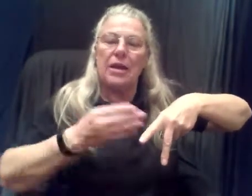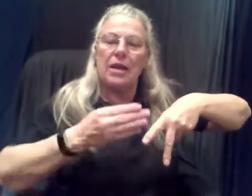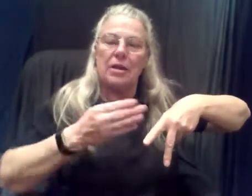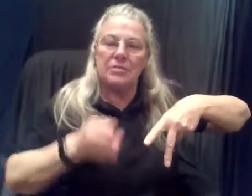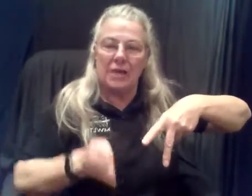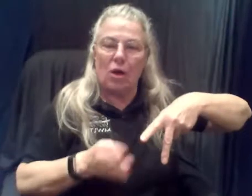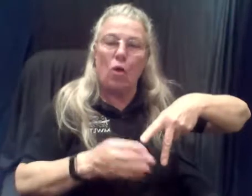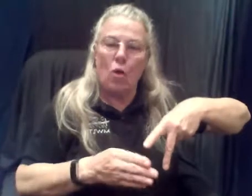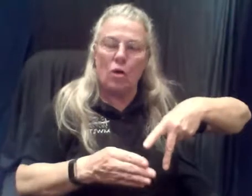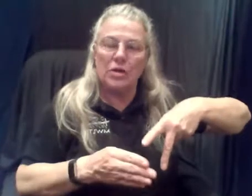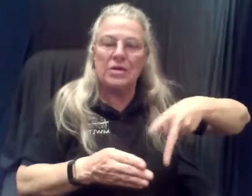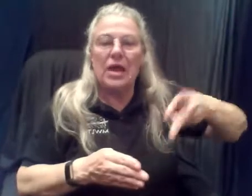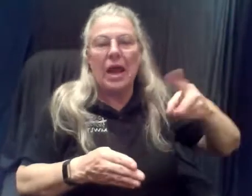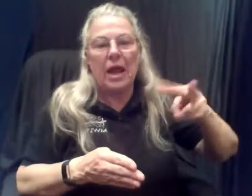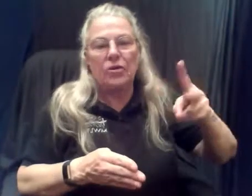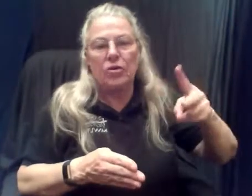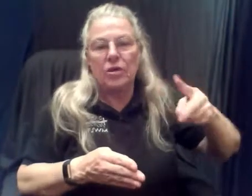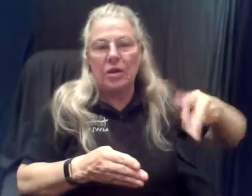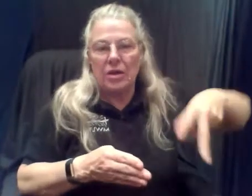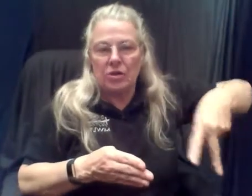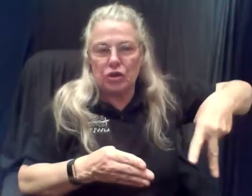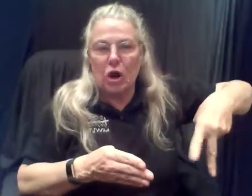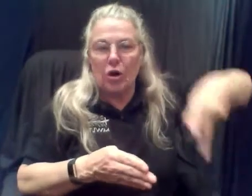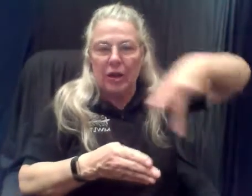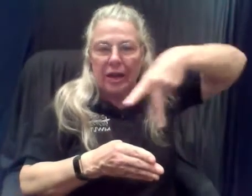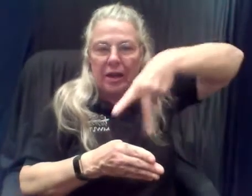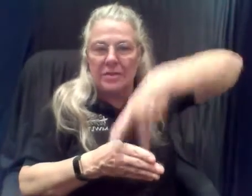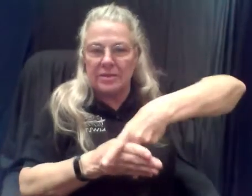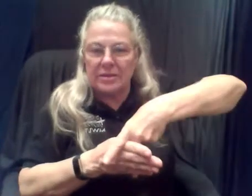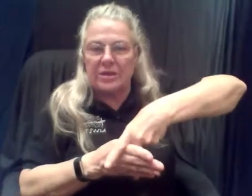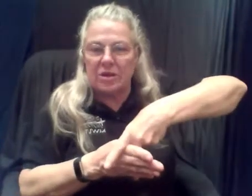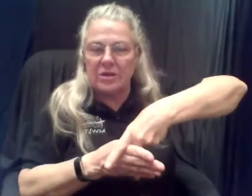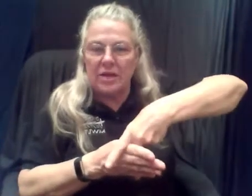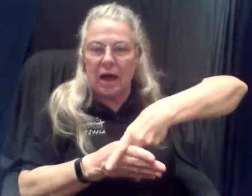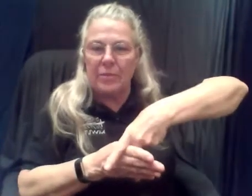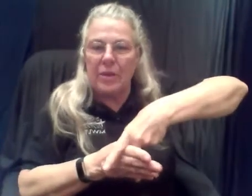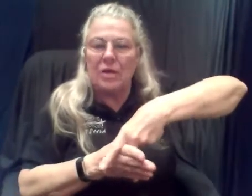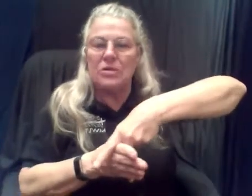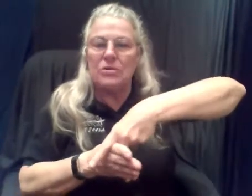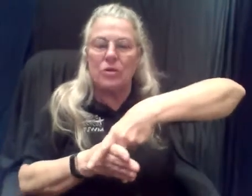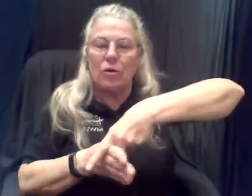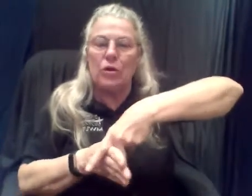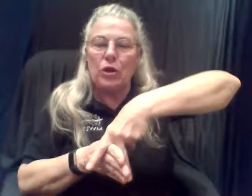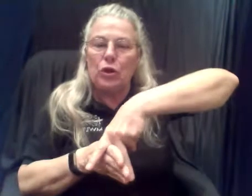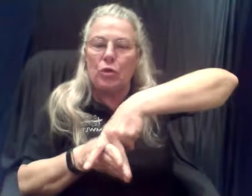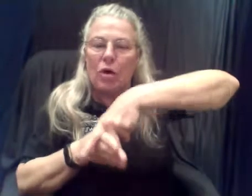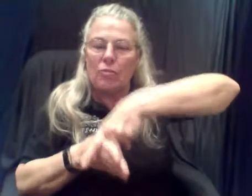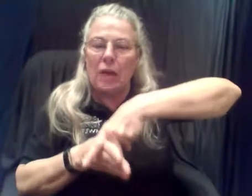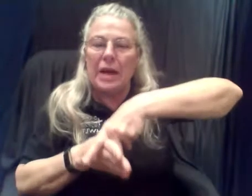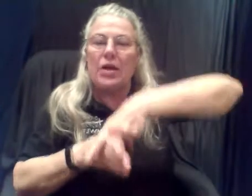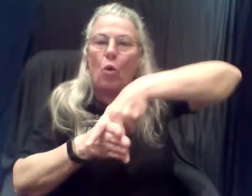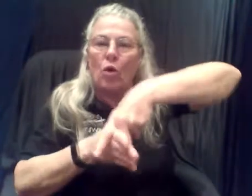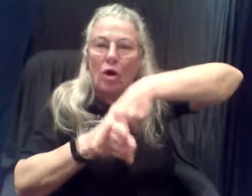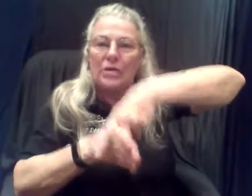becomes like a horse and your Charlie sits on top, so you are riding or on